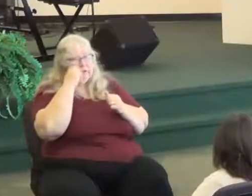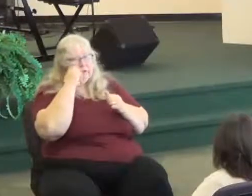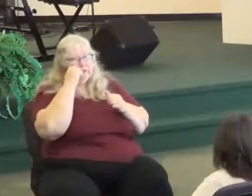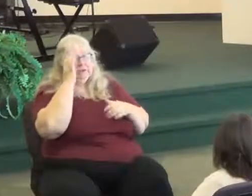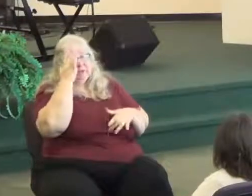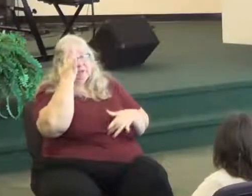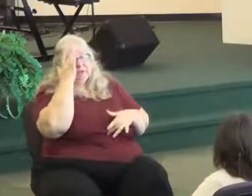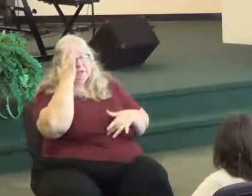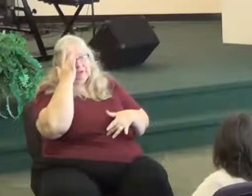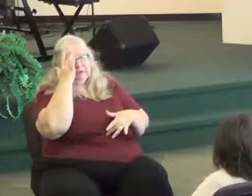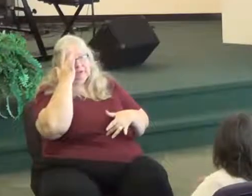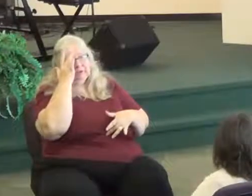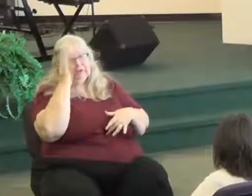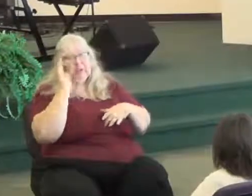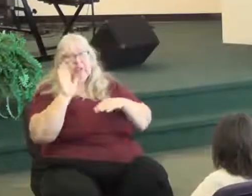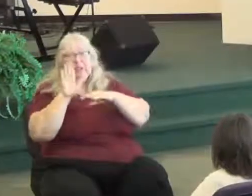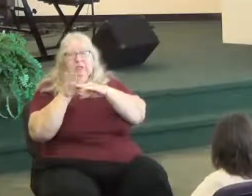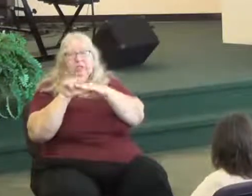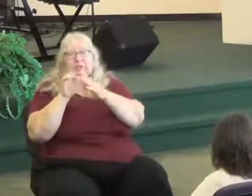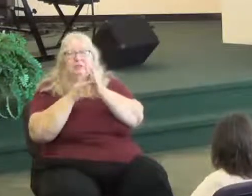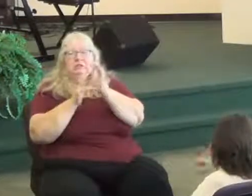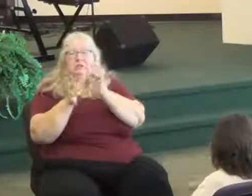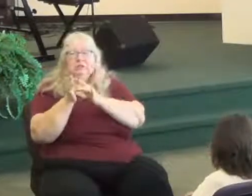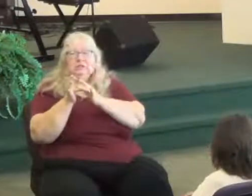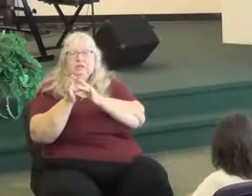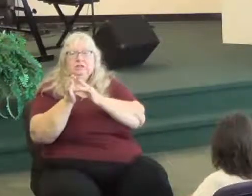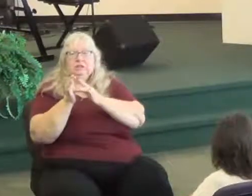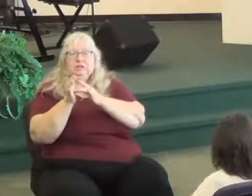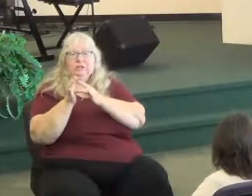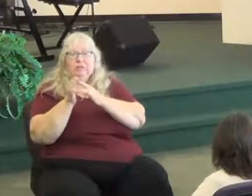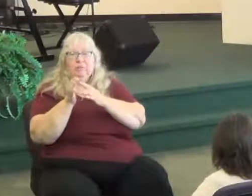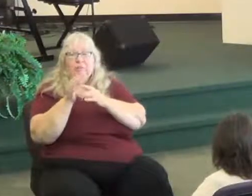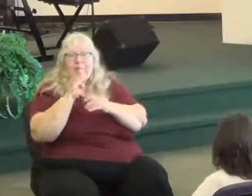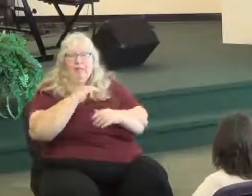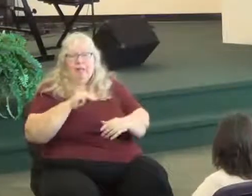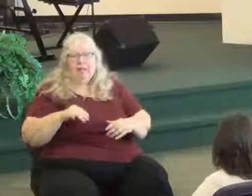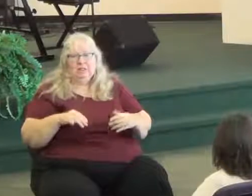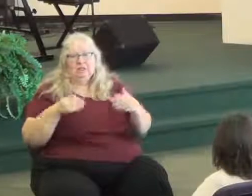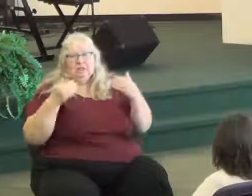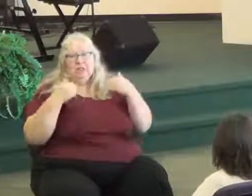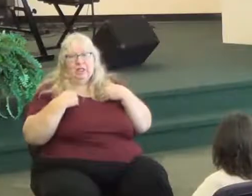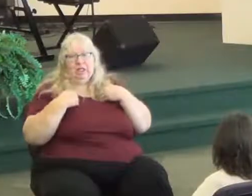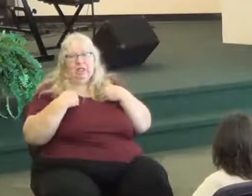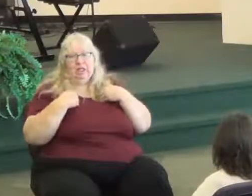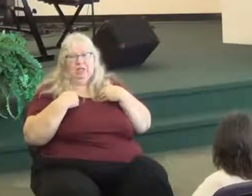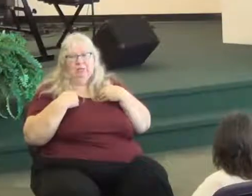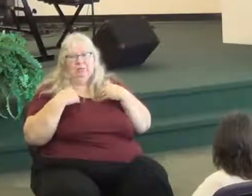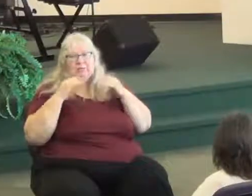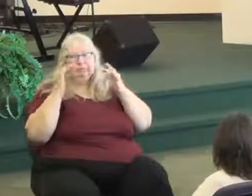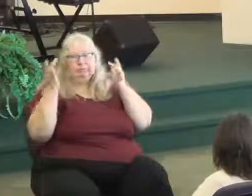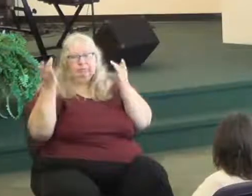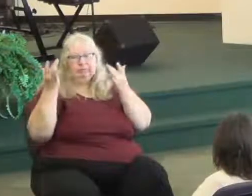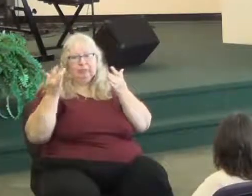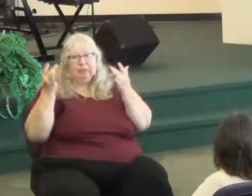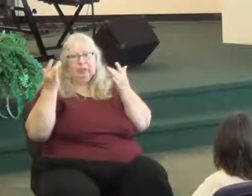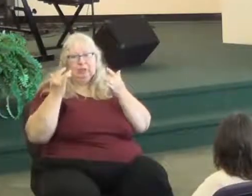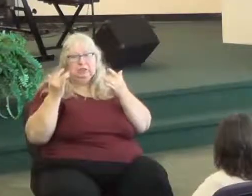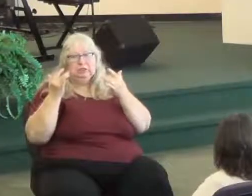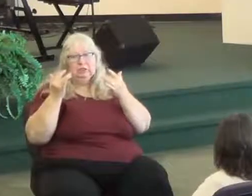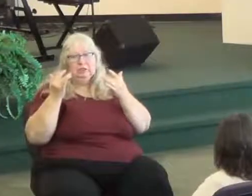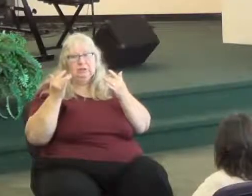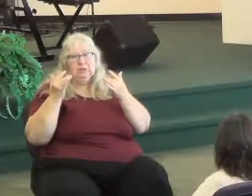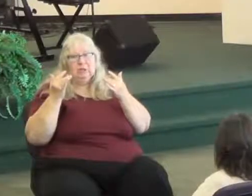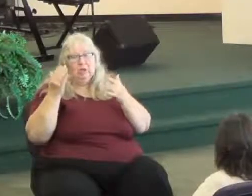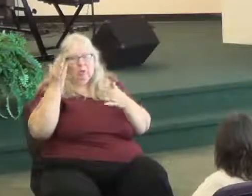at a distance and called out in a loud voice, "Jesus, Master, have pity on us." Now, why did they stand at a distance? Old Testament